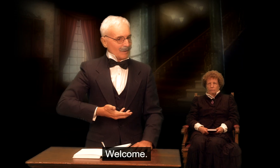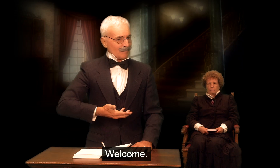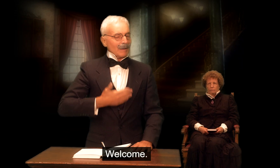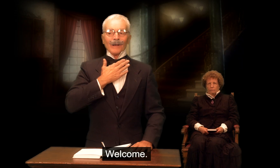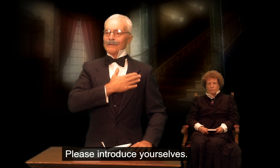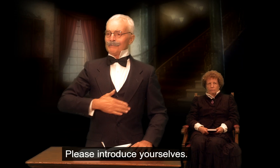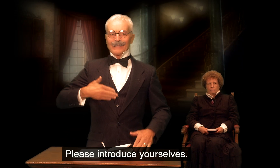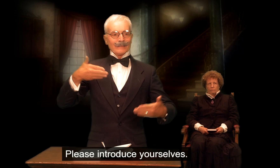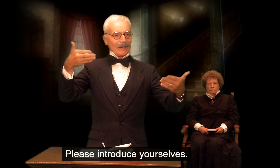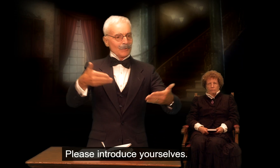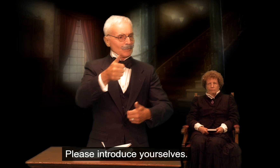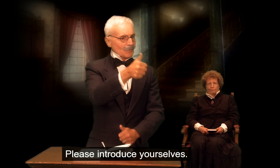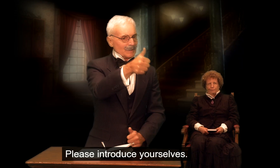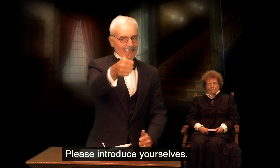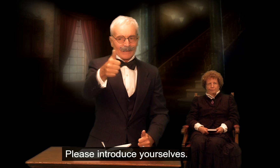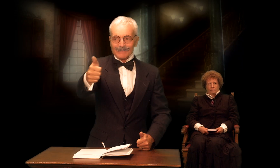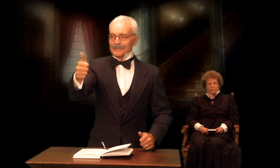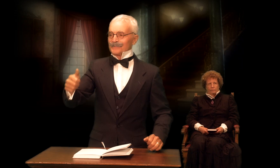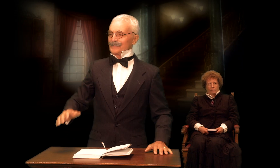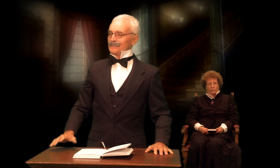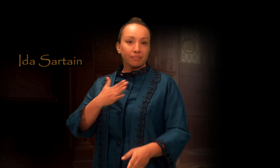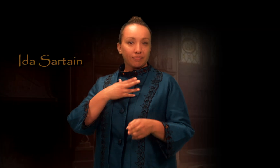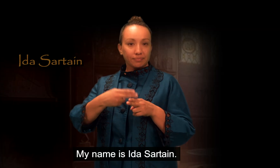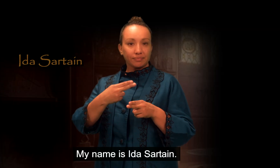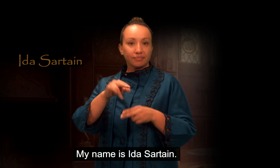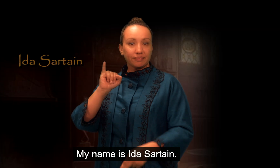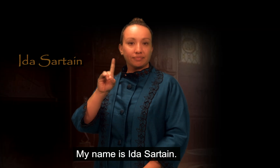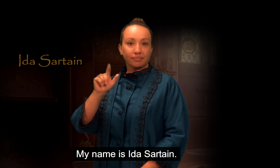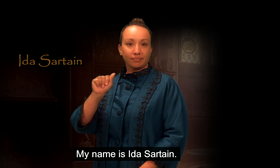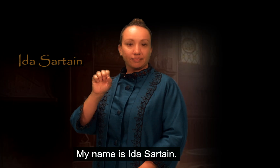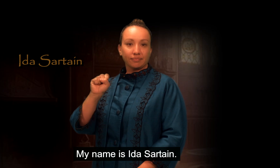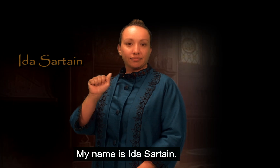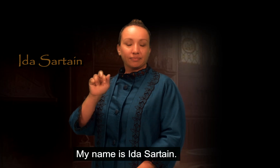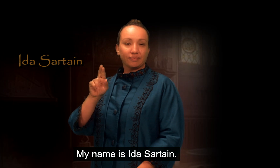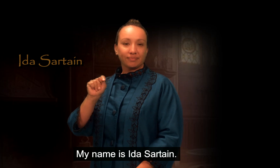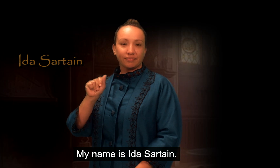Welcome. Please introduce yourselves. My name is Ida Sartain.